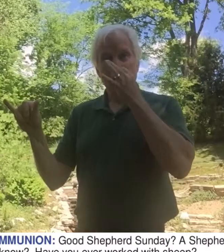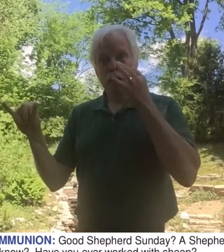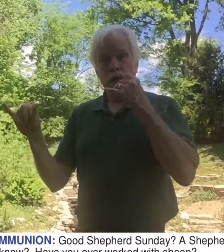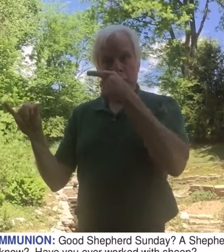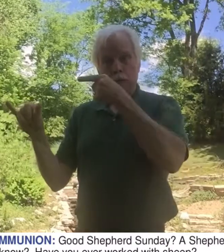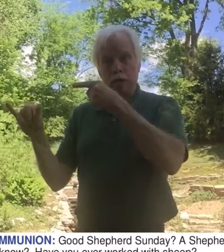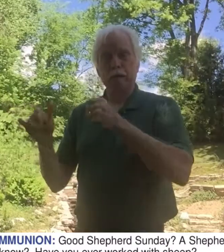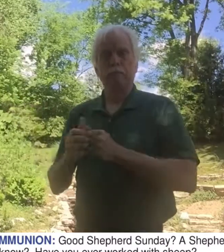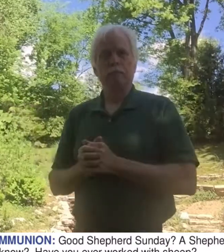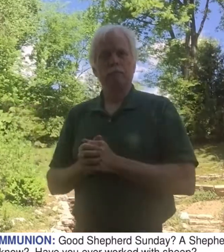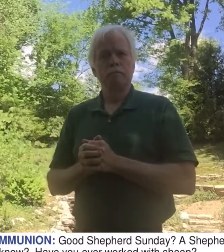communion.